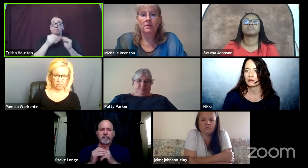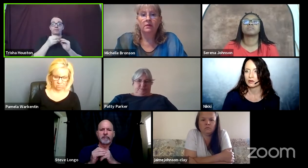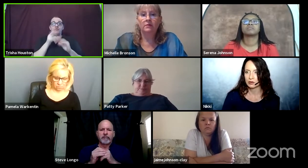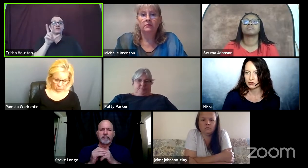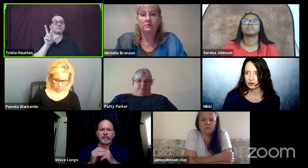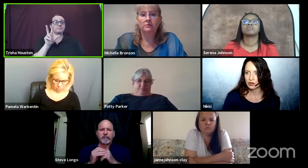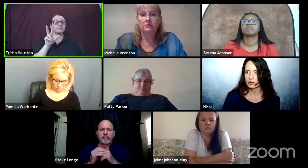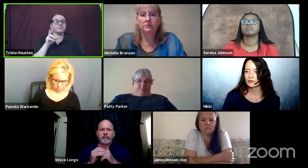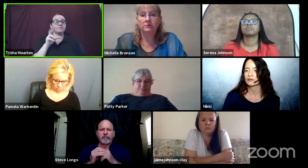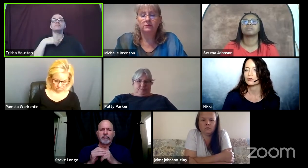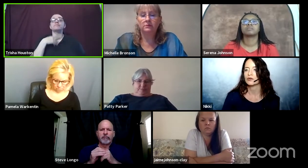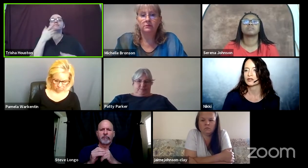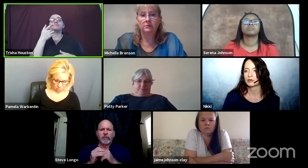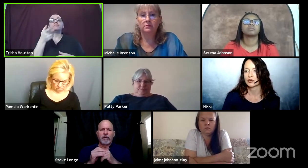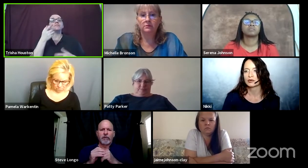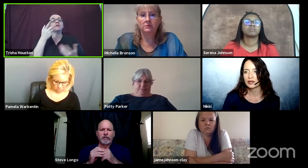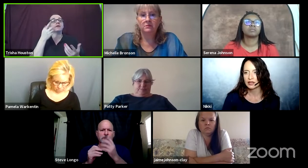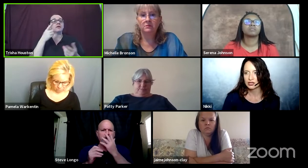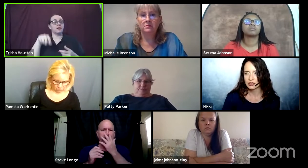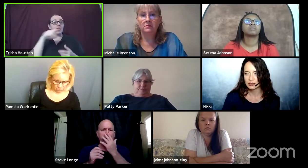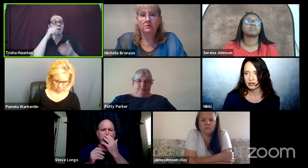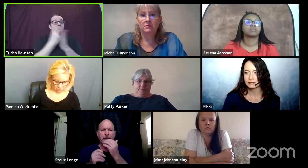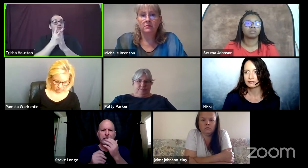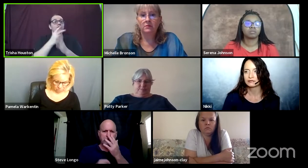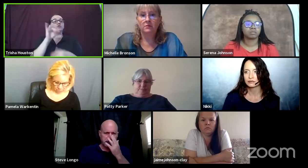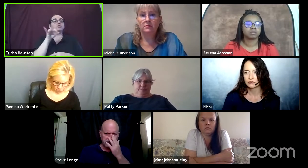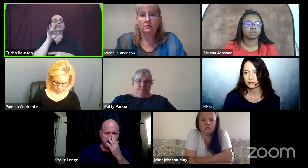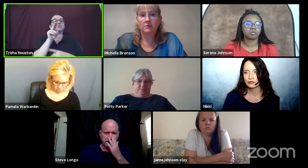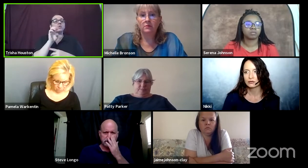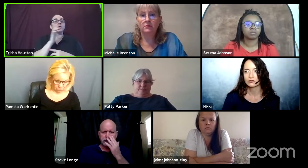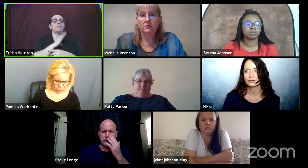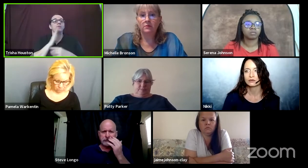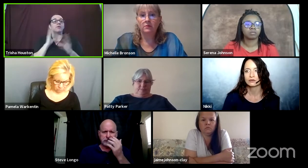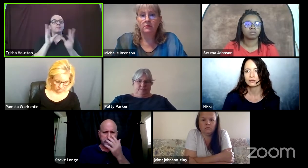we will do so. Moving to number 3 on the agenda.